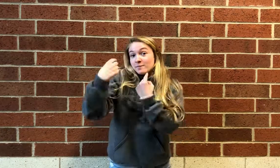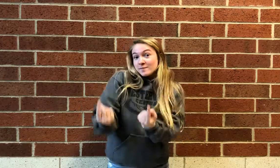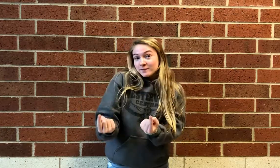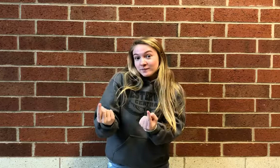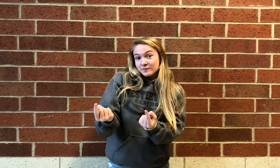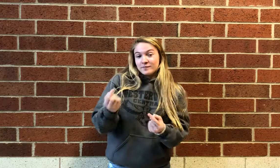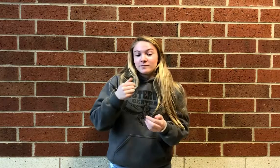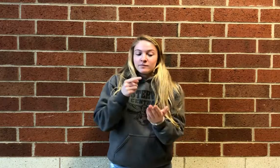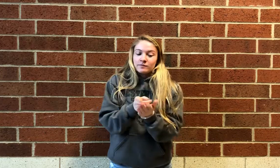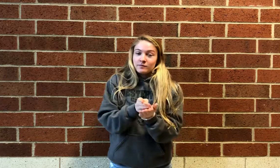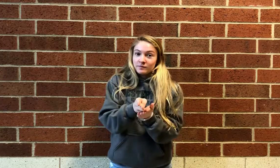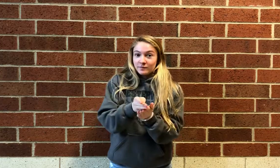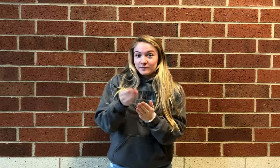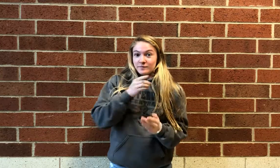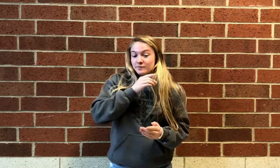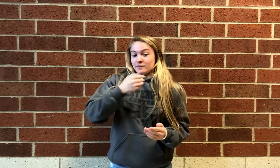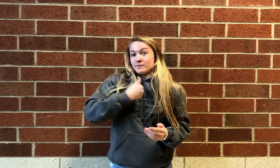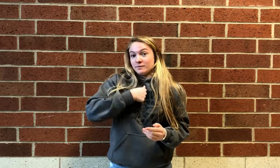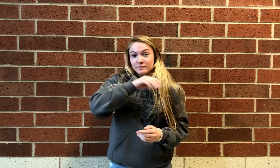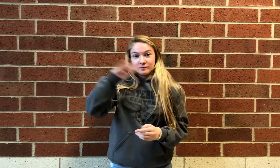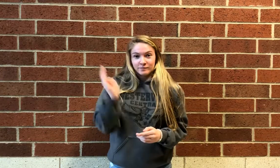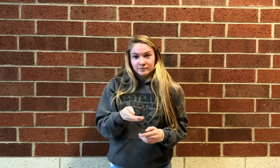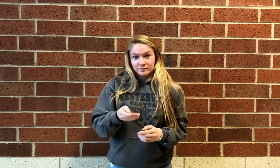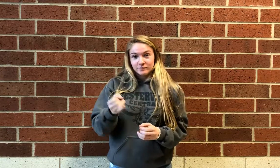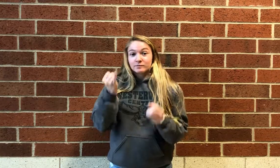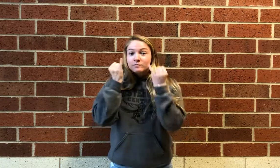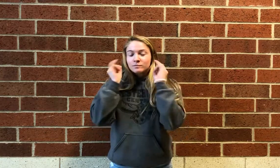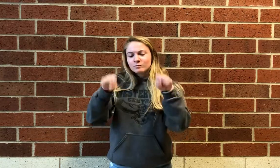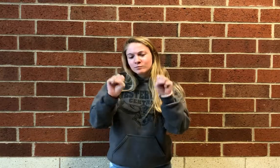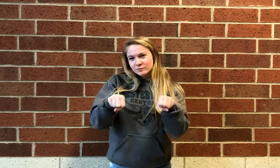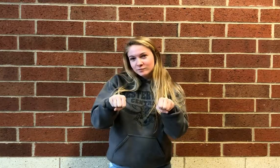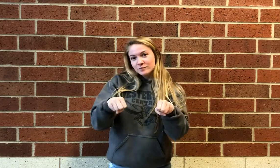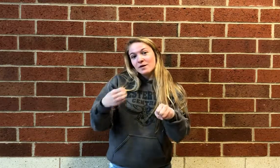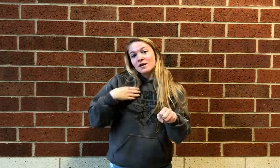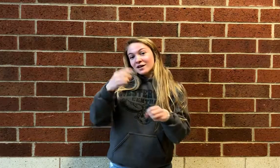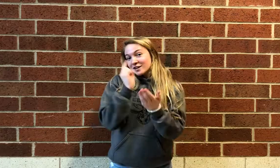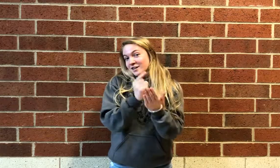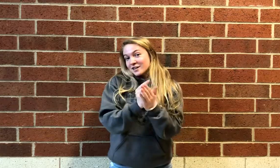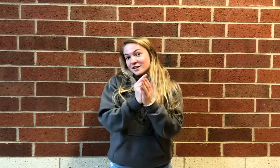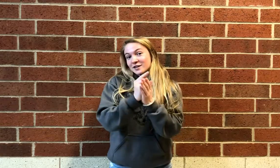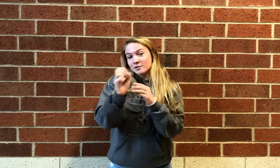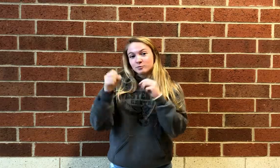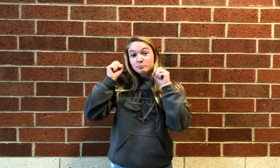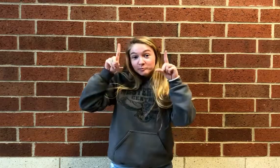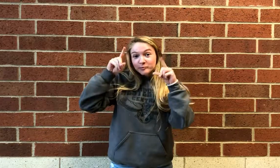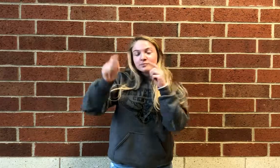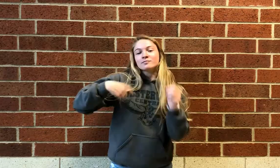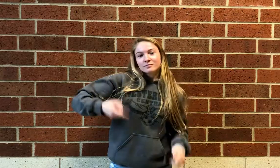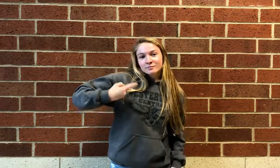this day, I will never forgive myself. I was just thinking, if only there was a way to not sleep through my